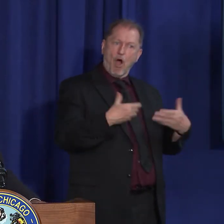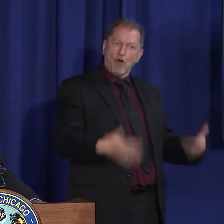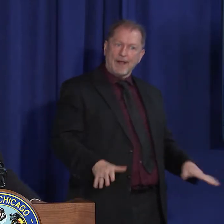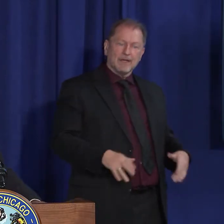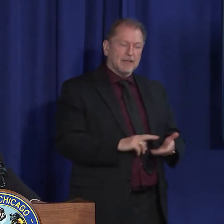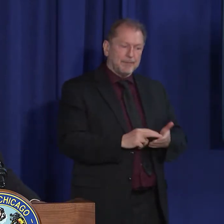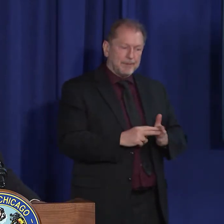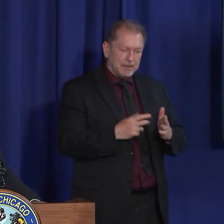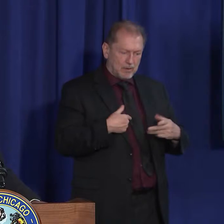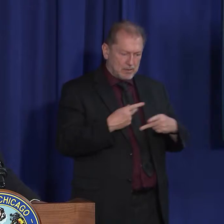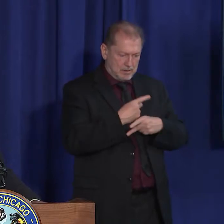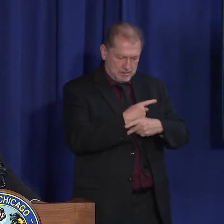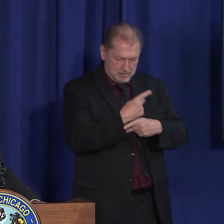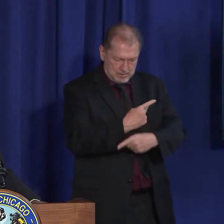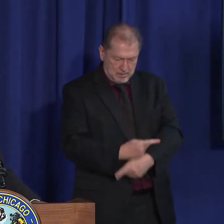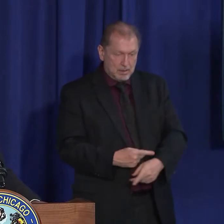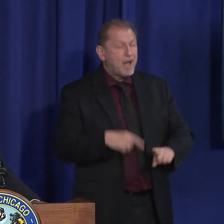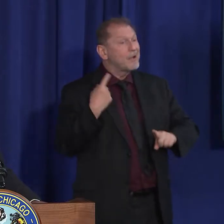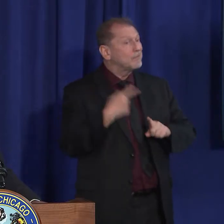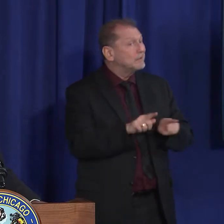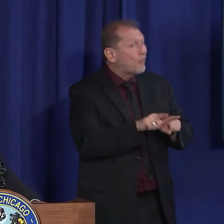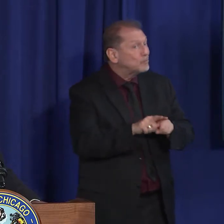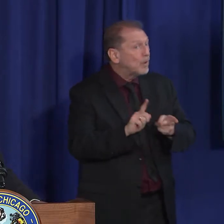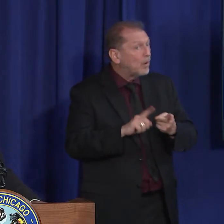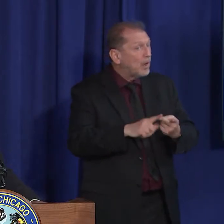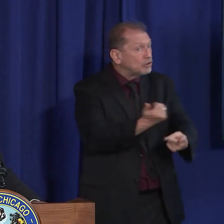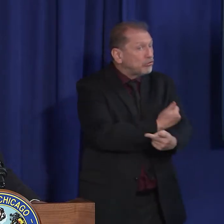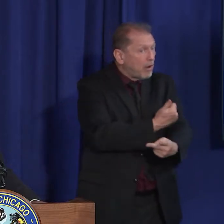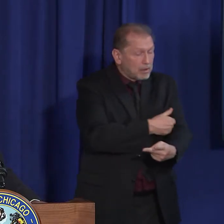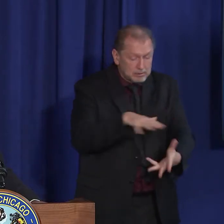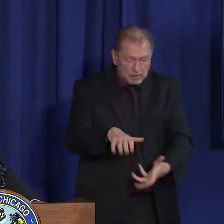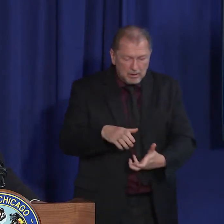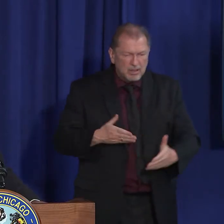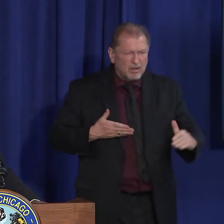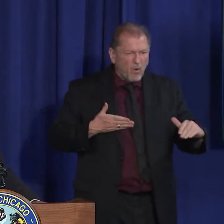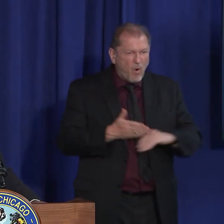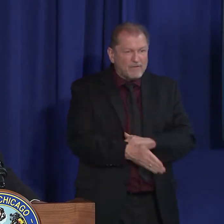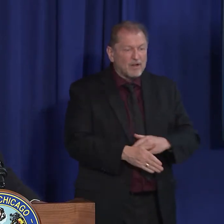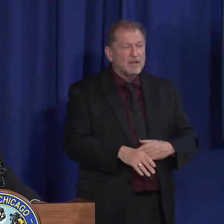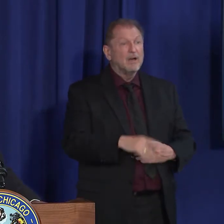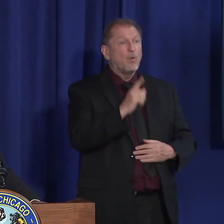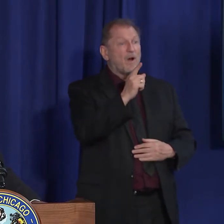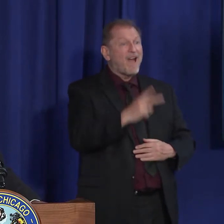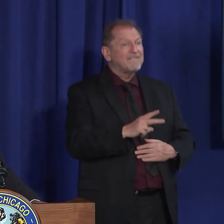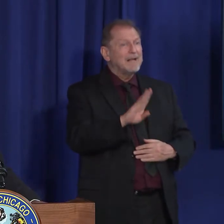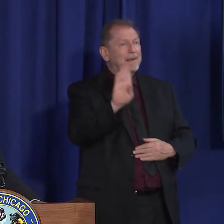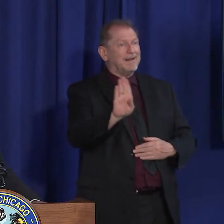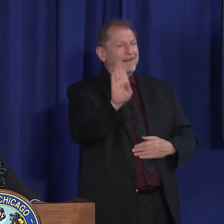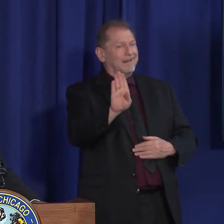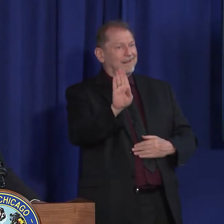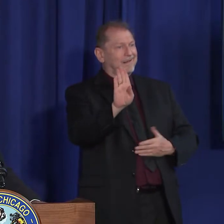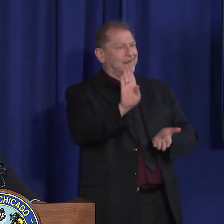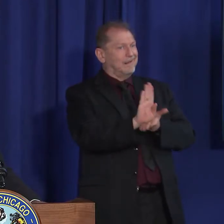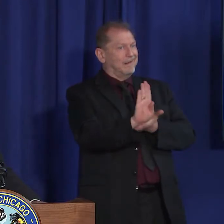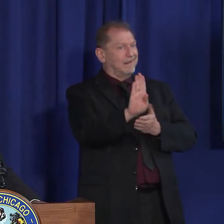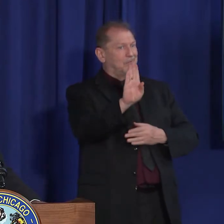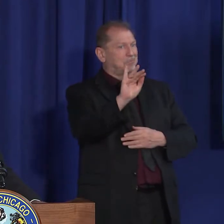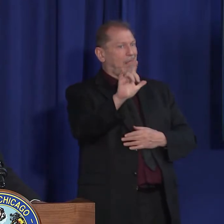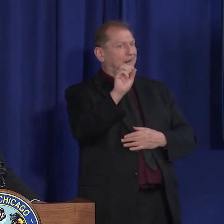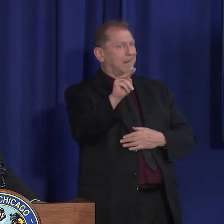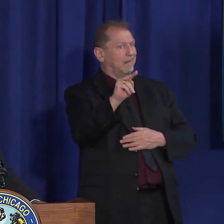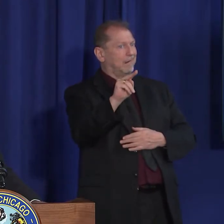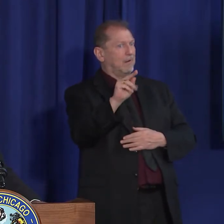out the street value of the drugs that have been seized, it's almost $500 million just last year.